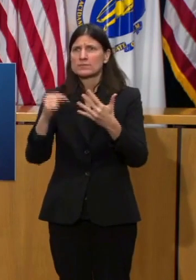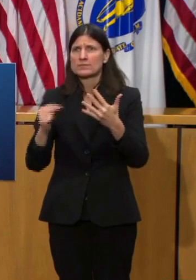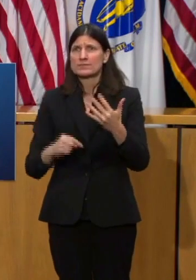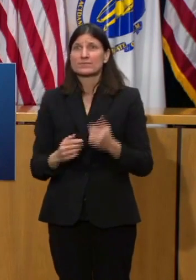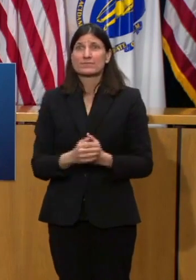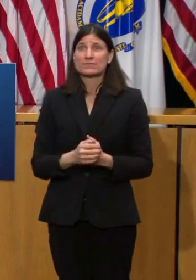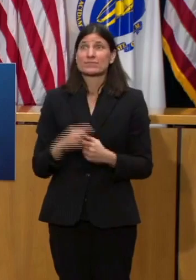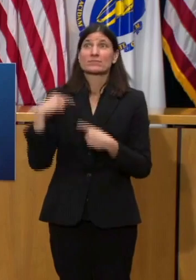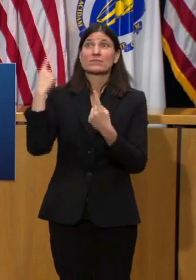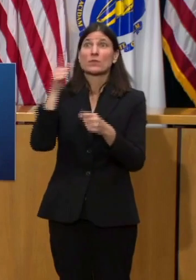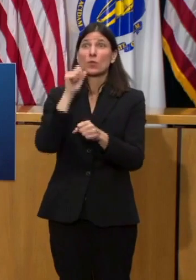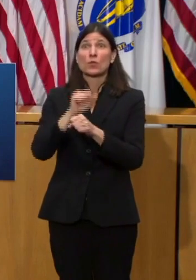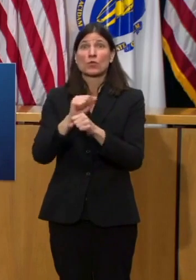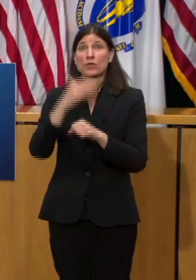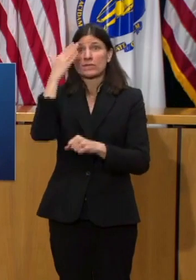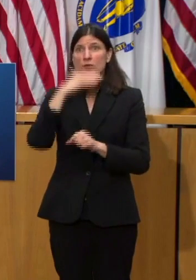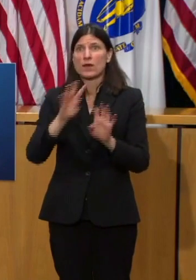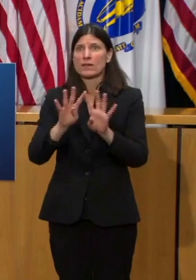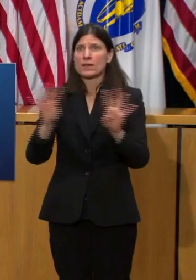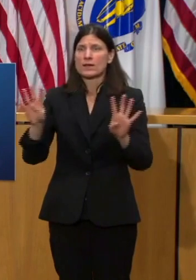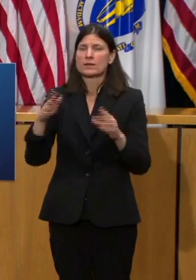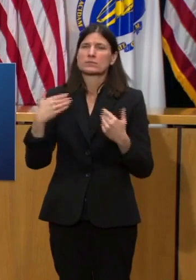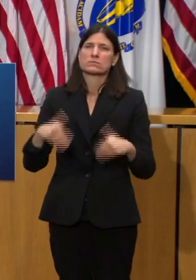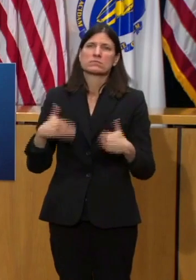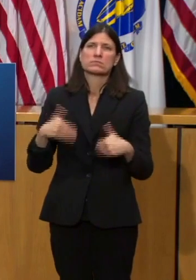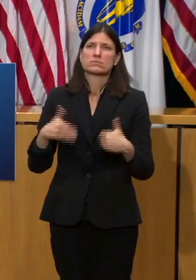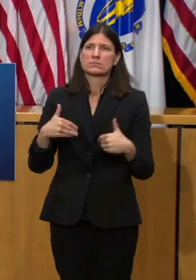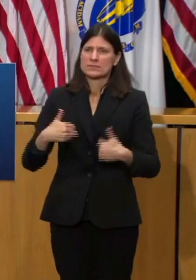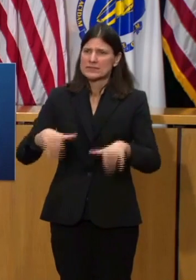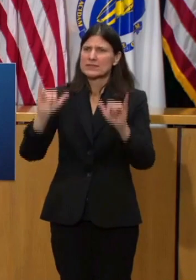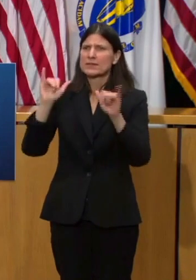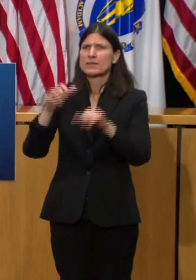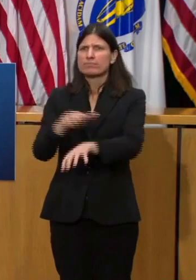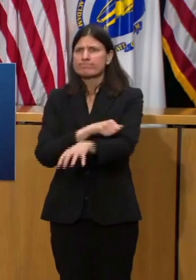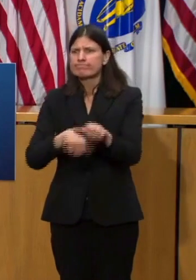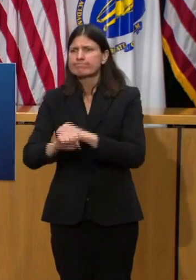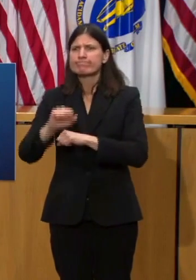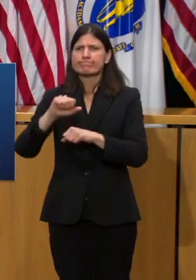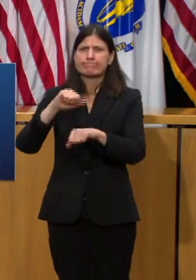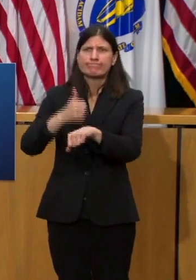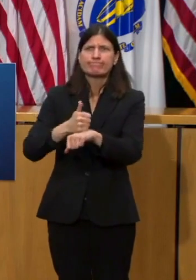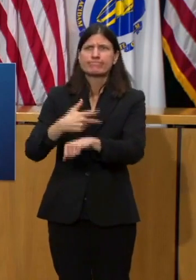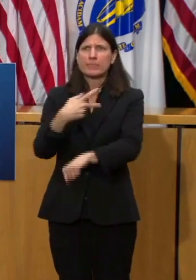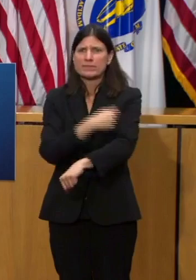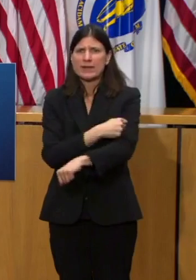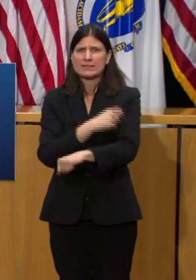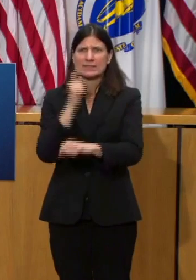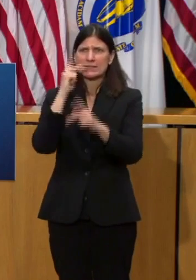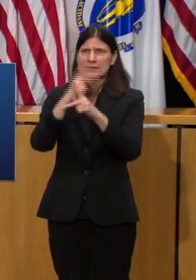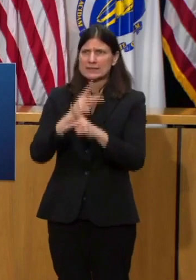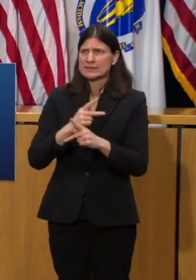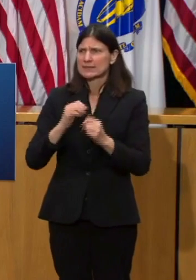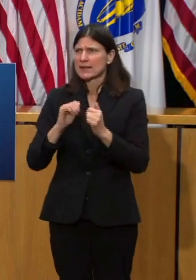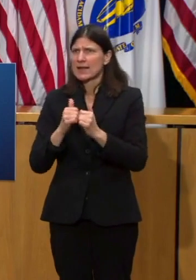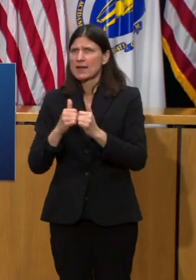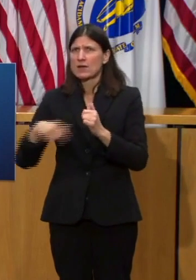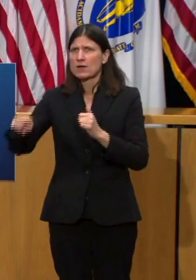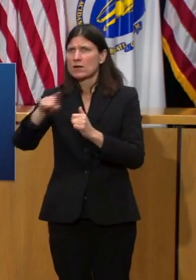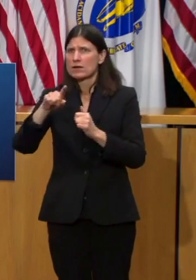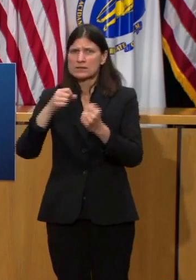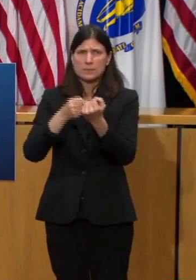your residents, our residents, navigate questions and concerns about COVID and providing local support have been part of your